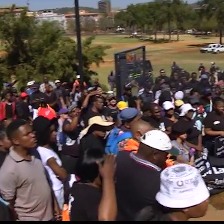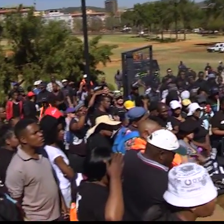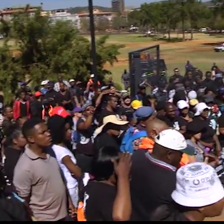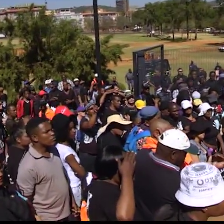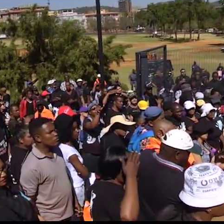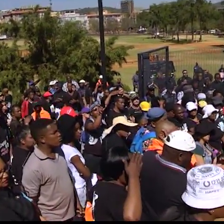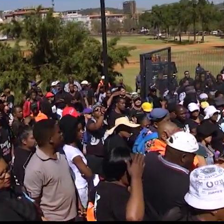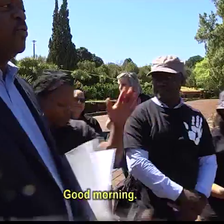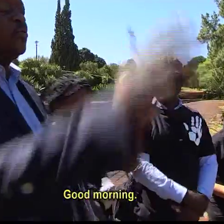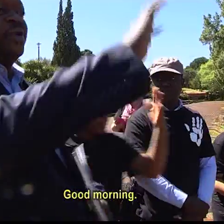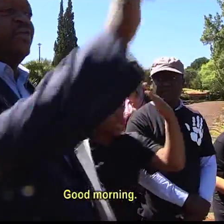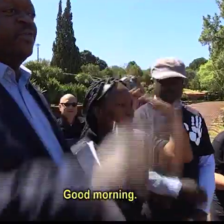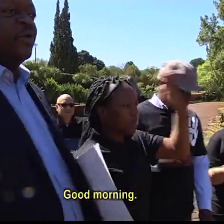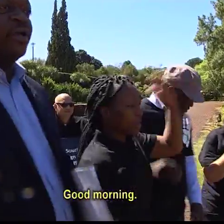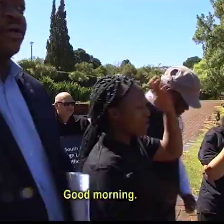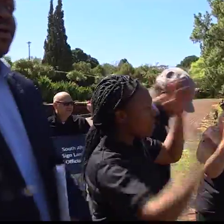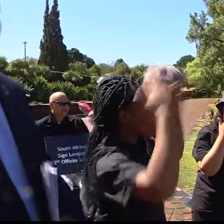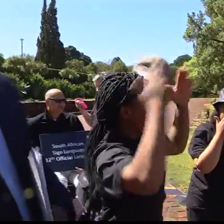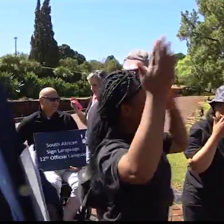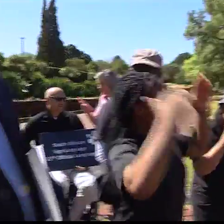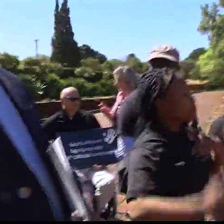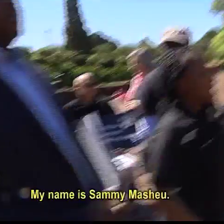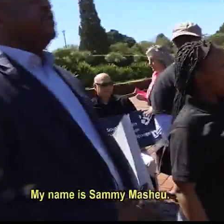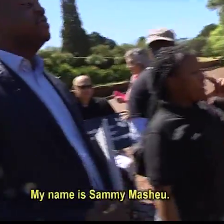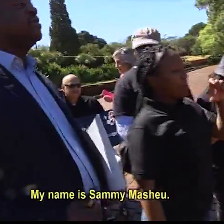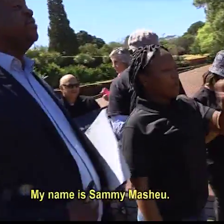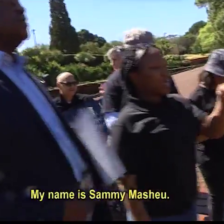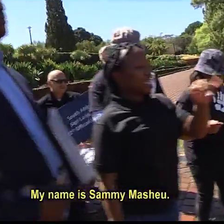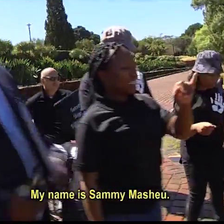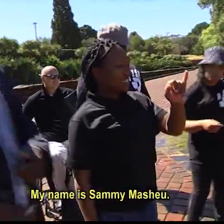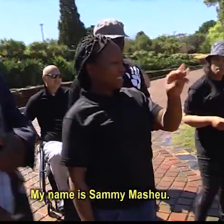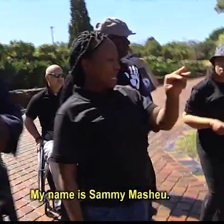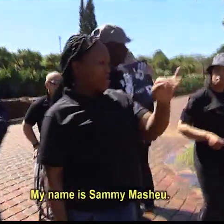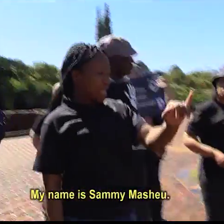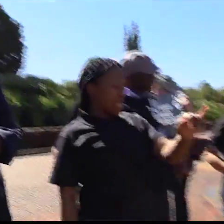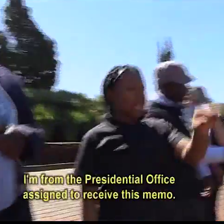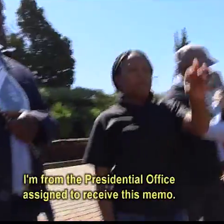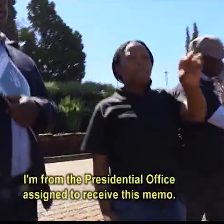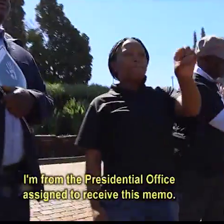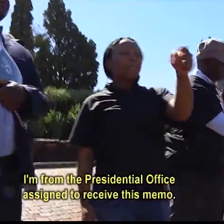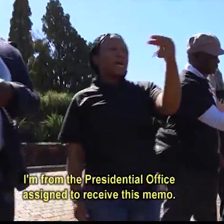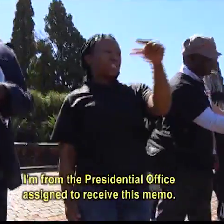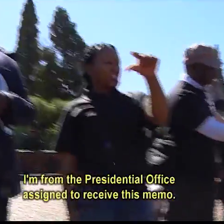My name is Shemi. Good morning, everybody. My name is Shemi Masheu. I'm from the